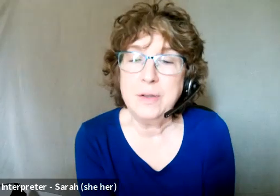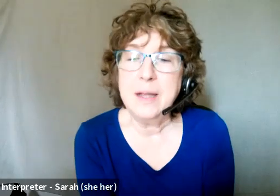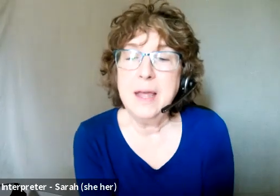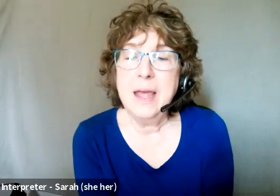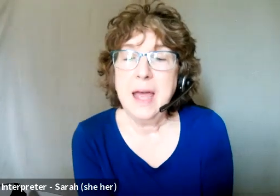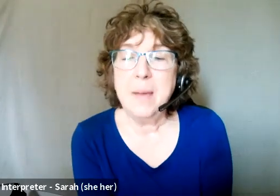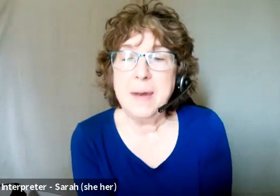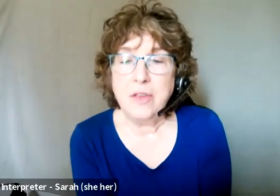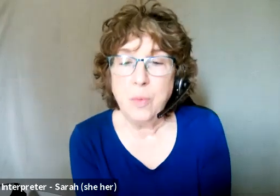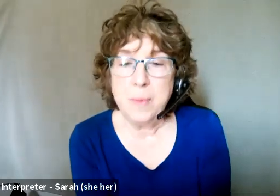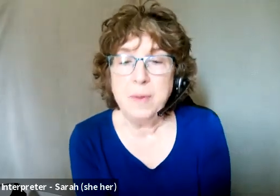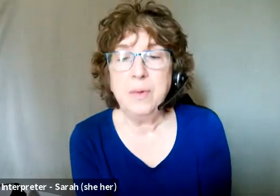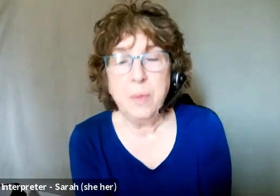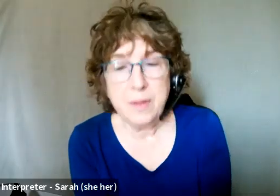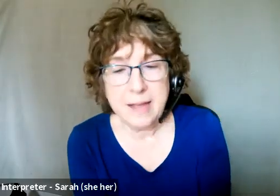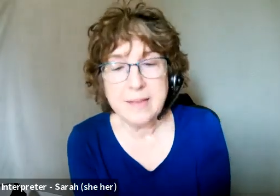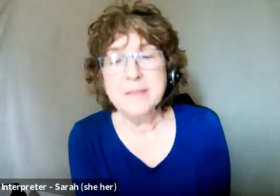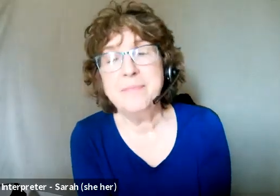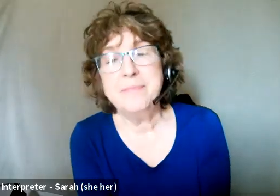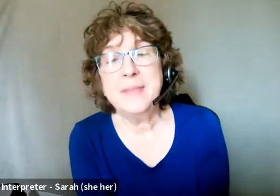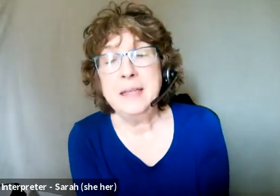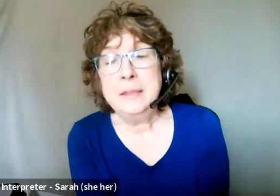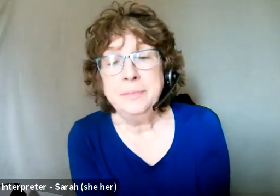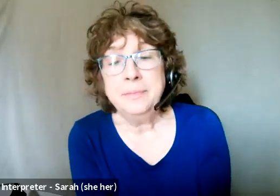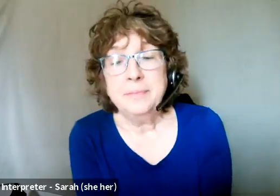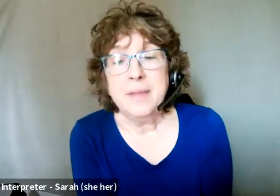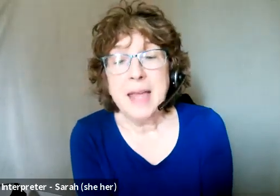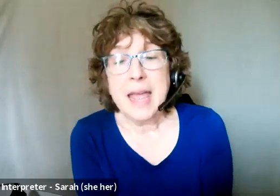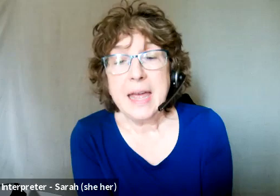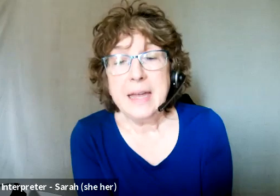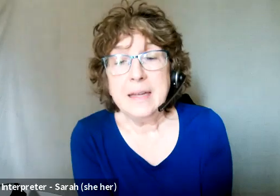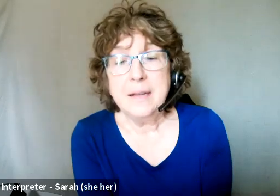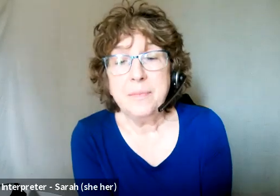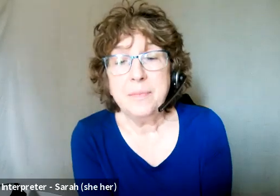my voice. I'm wearing a black t-shirt. I'm an Asian woman with glasses,